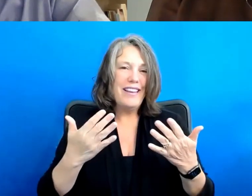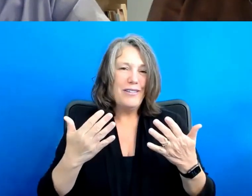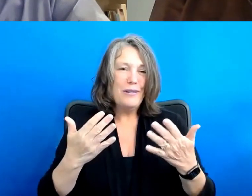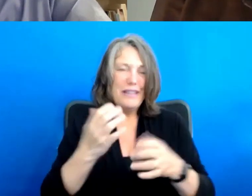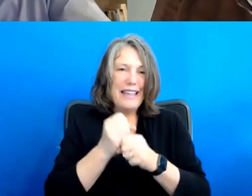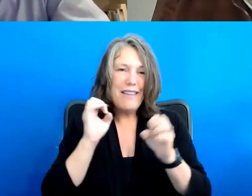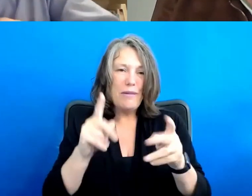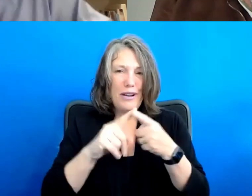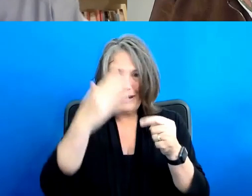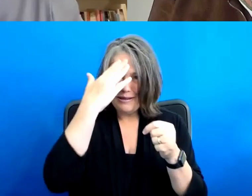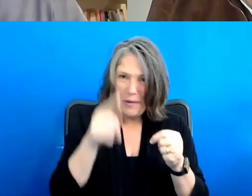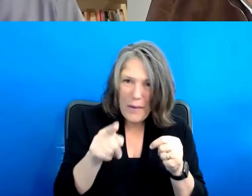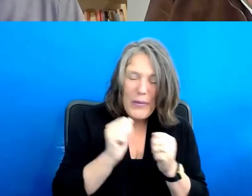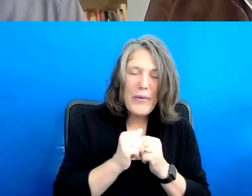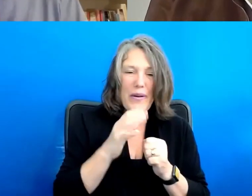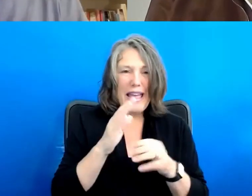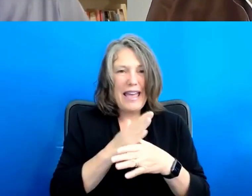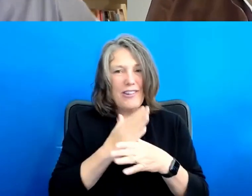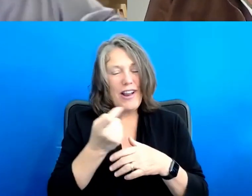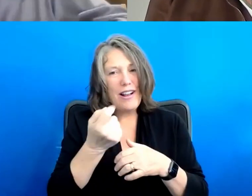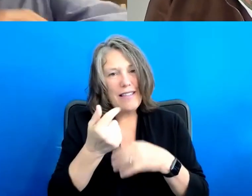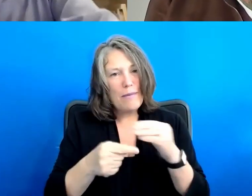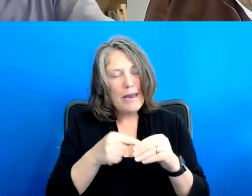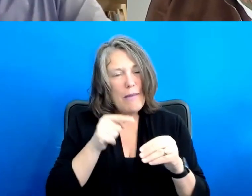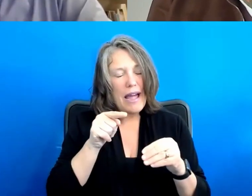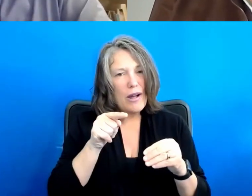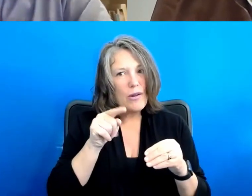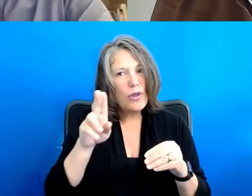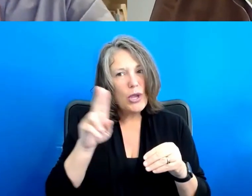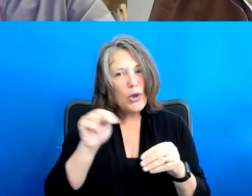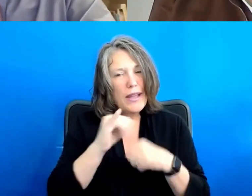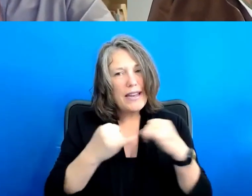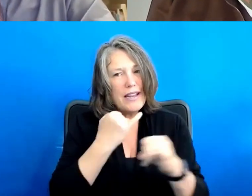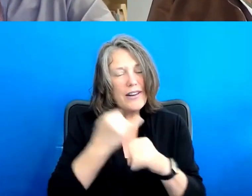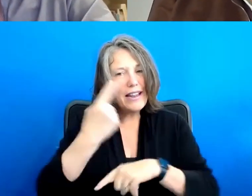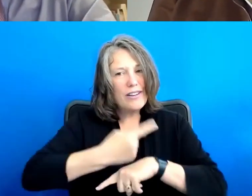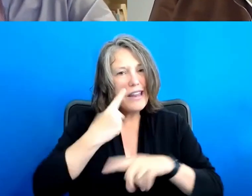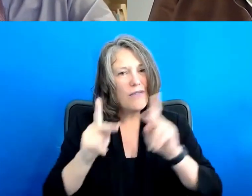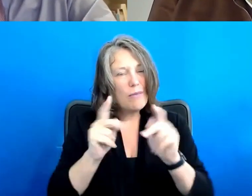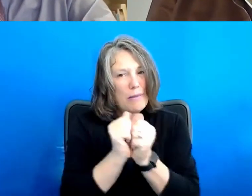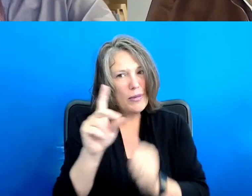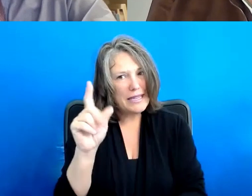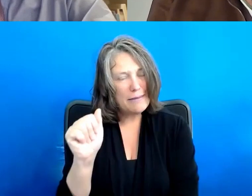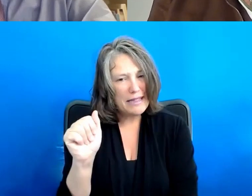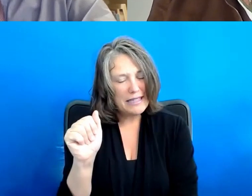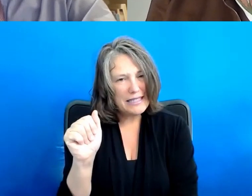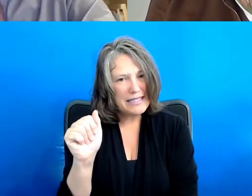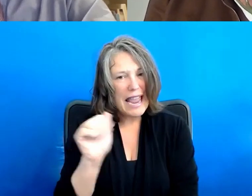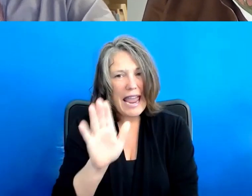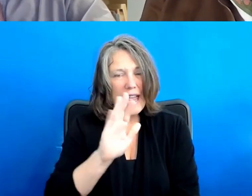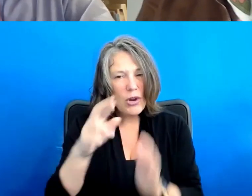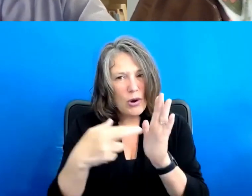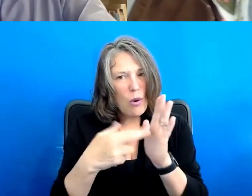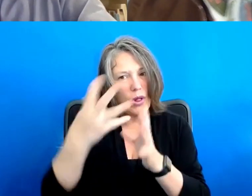you and share a little bit, if you could, about the UN International Day for People with Disabilities and your role